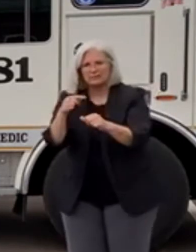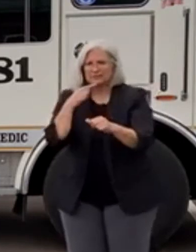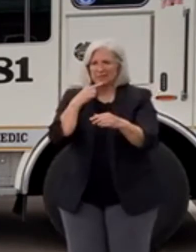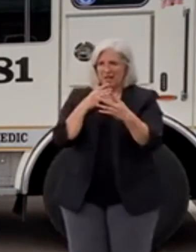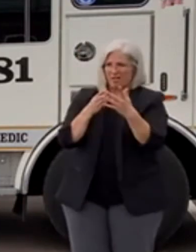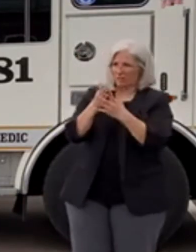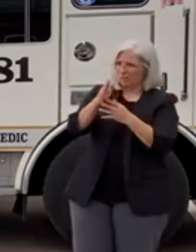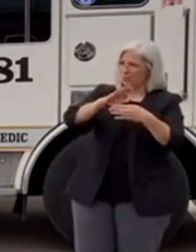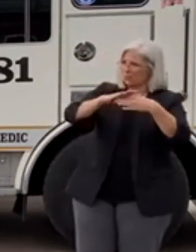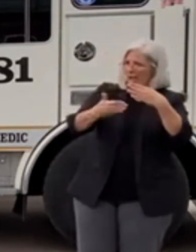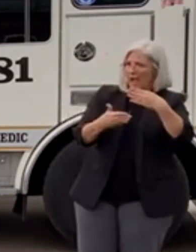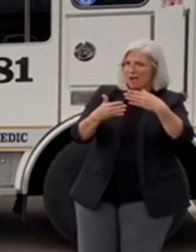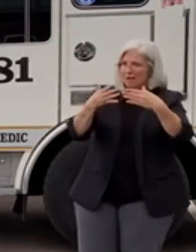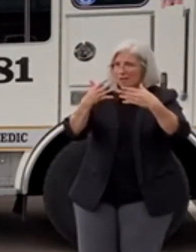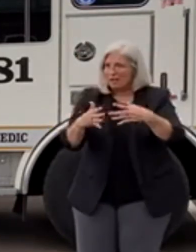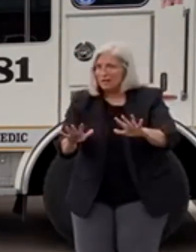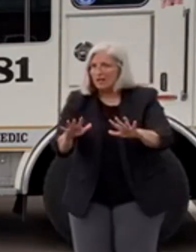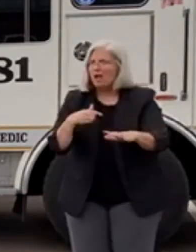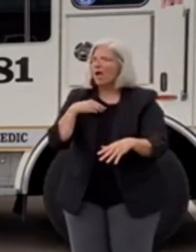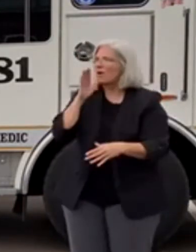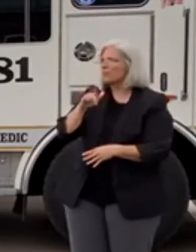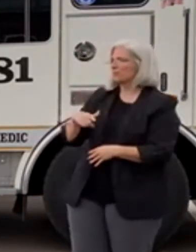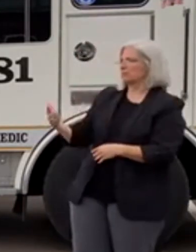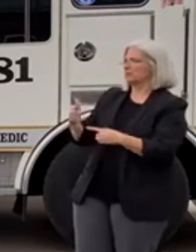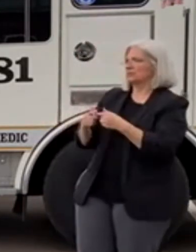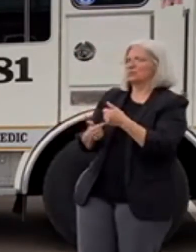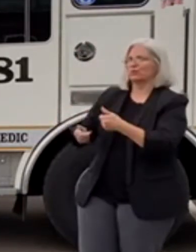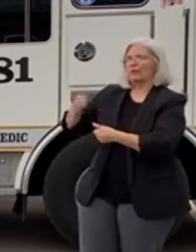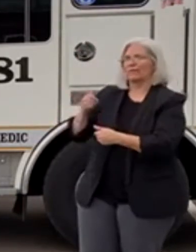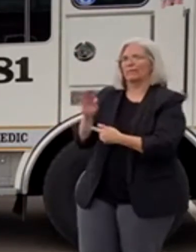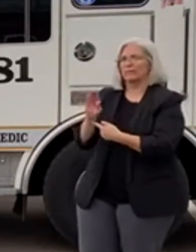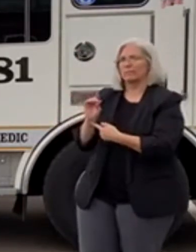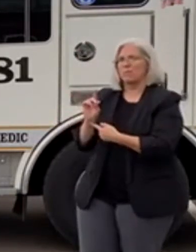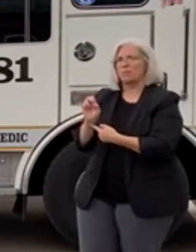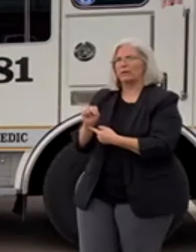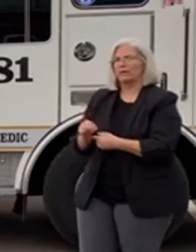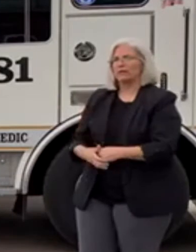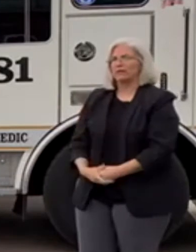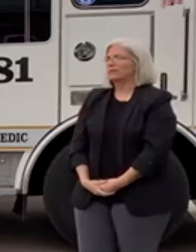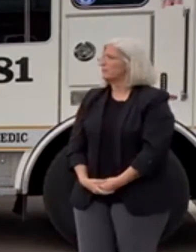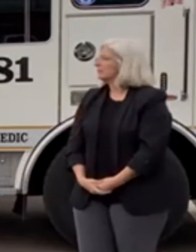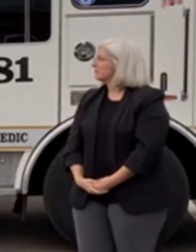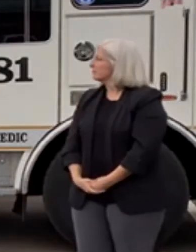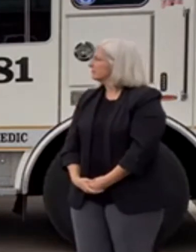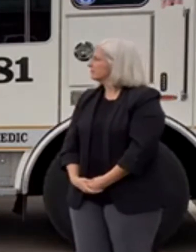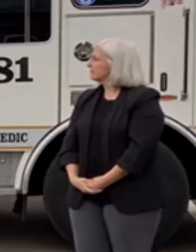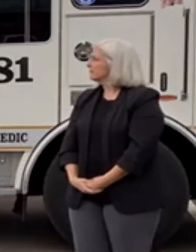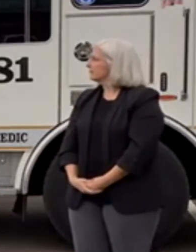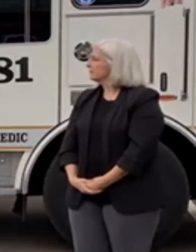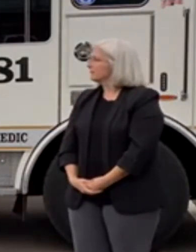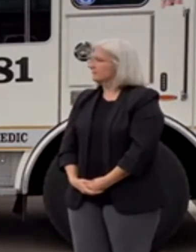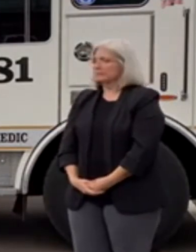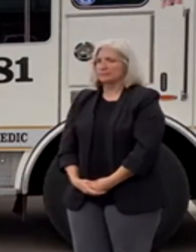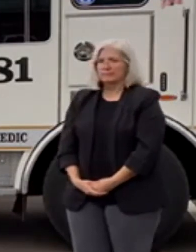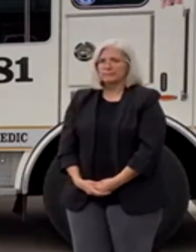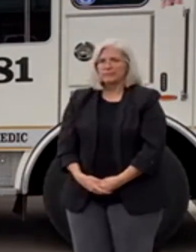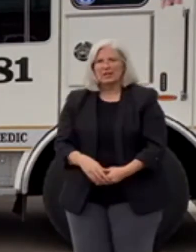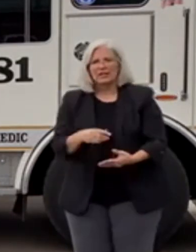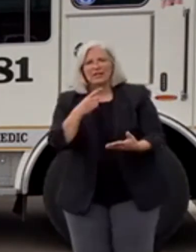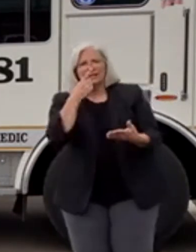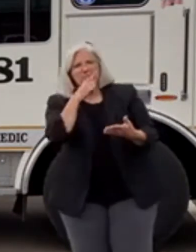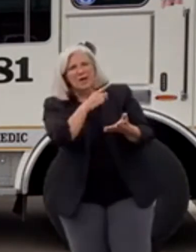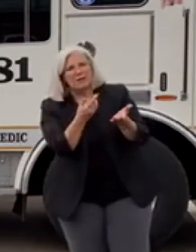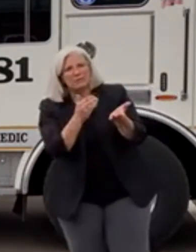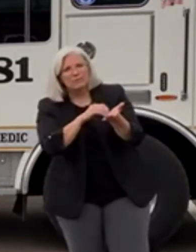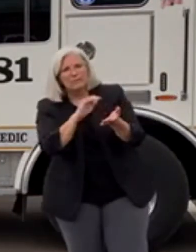Okay, I'm going to turn that over to James to provide an answer. I didn't hear the question. I'm sorry. So, can you repeat the